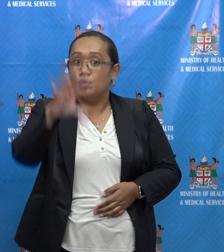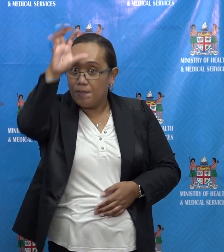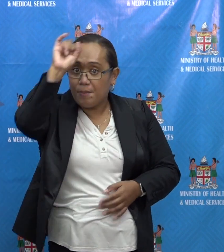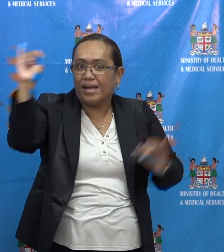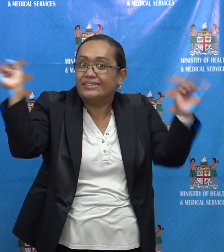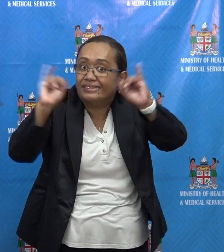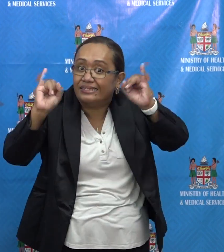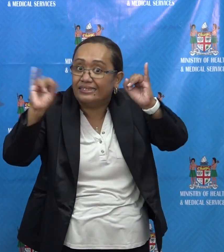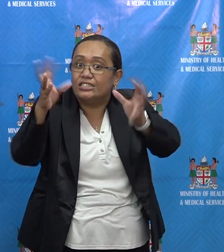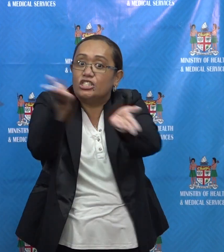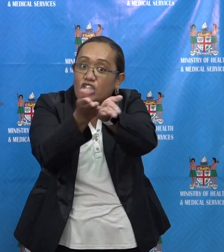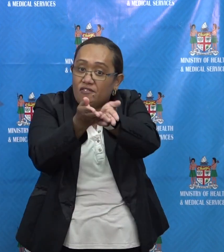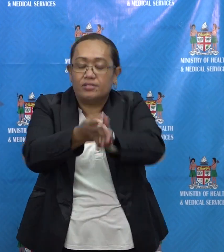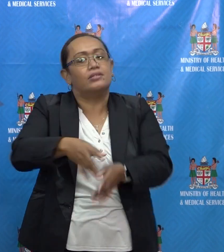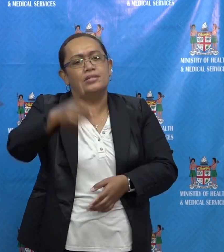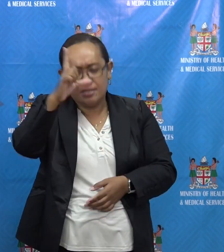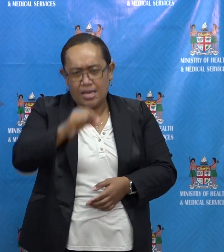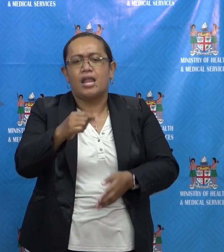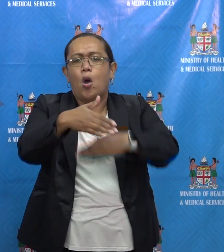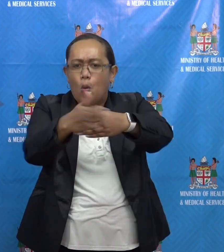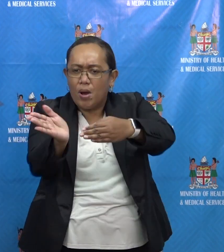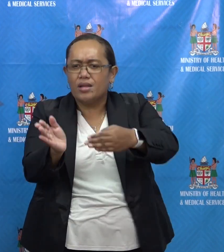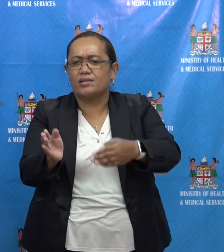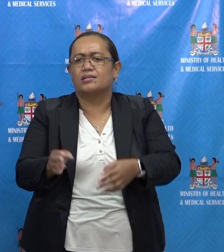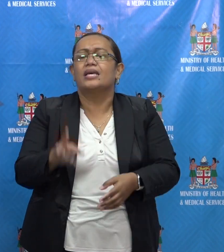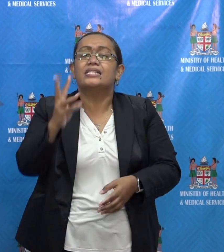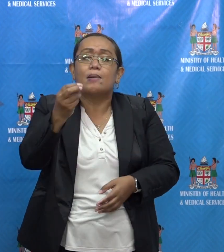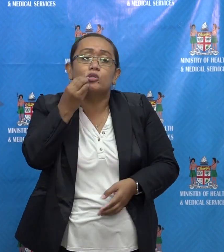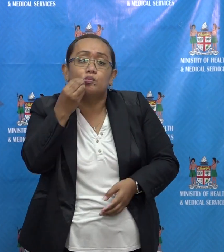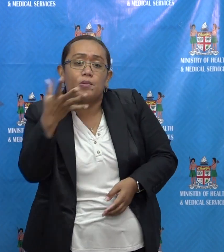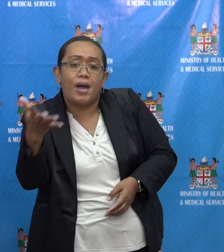ones I said. We do allow some supermarkets and pharmacies to